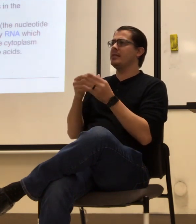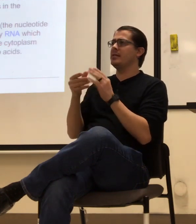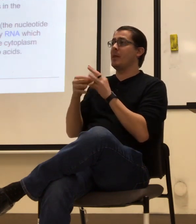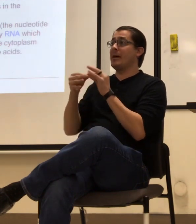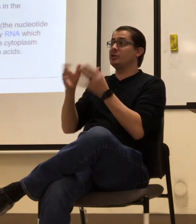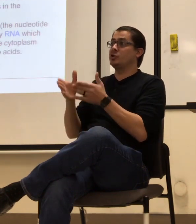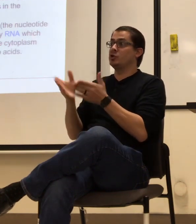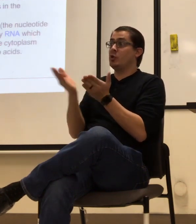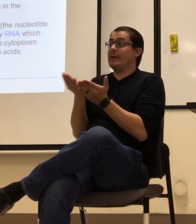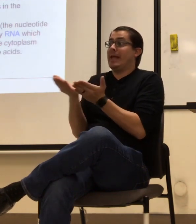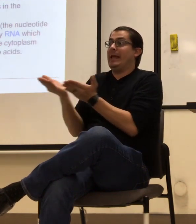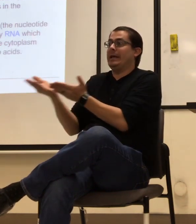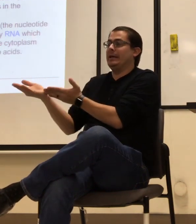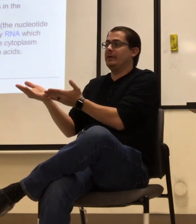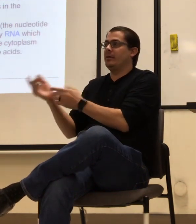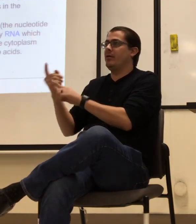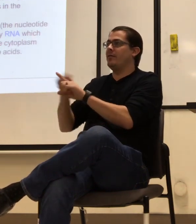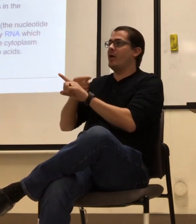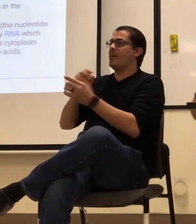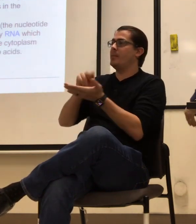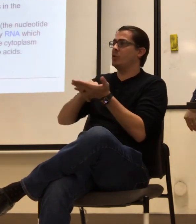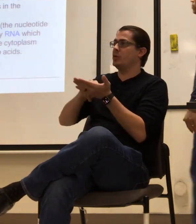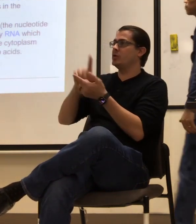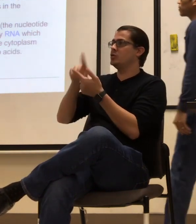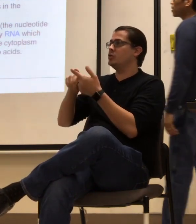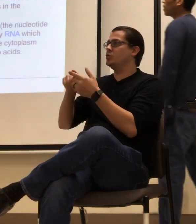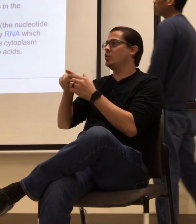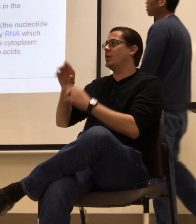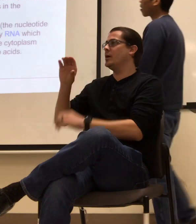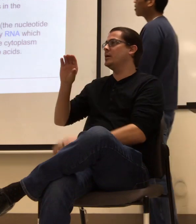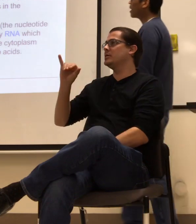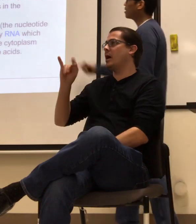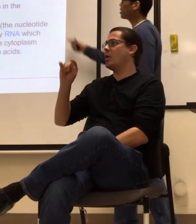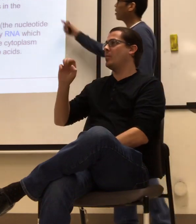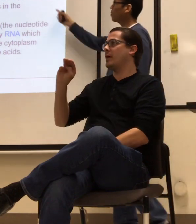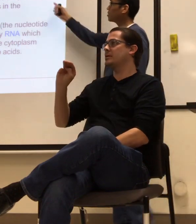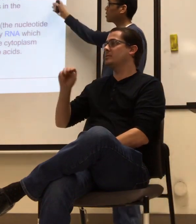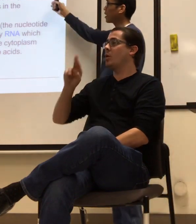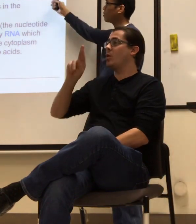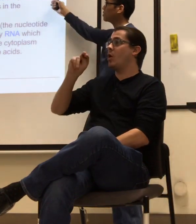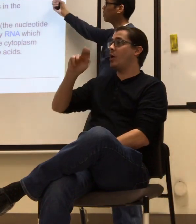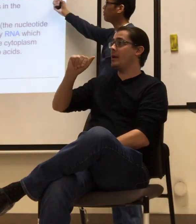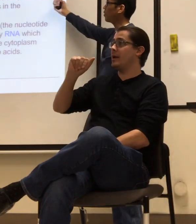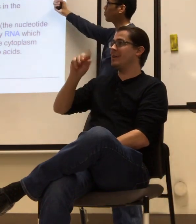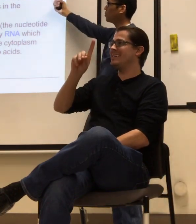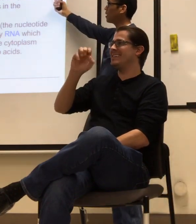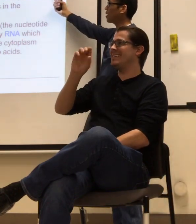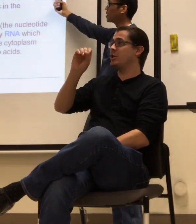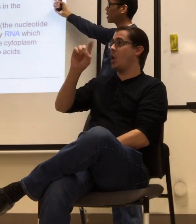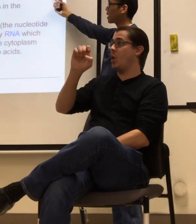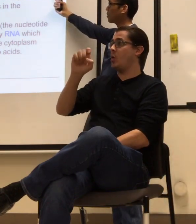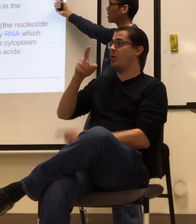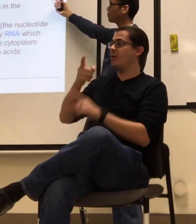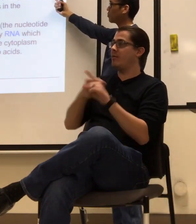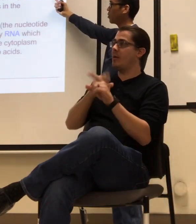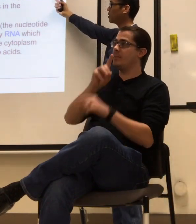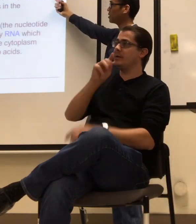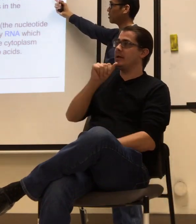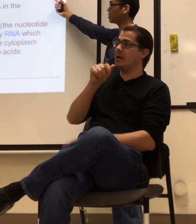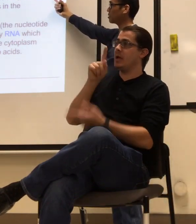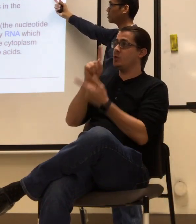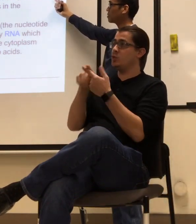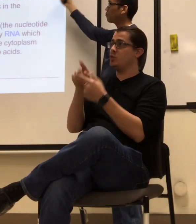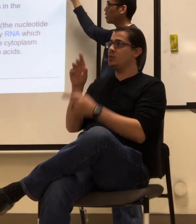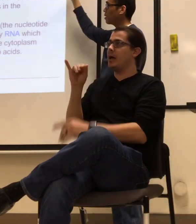it, a messenger molecule to take it from nucleus to cytoplasm. So RNA decodes and carries the info from DNA to cytoplasm for